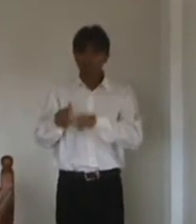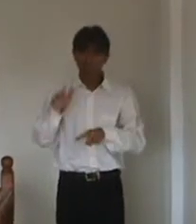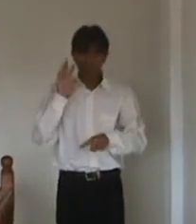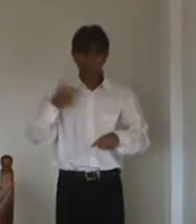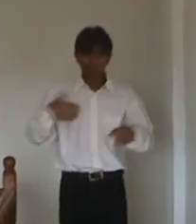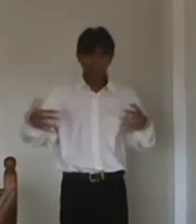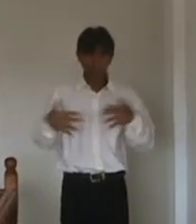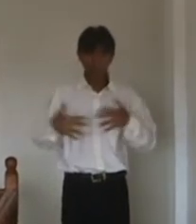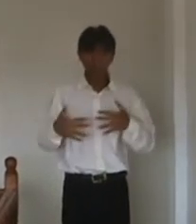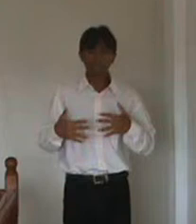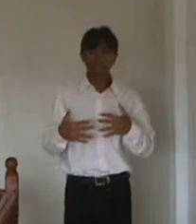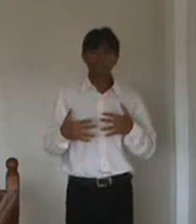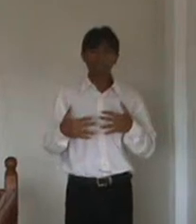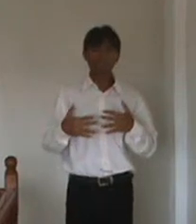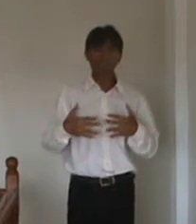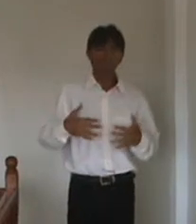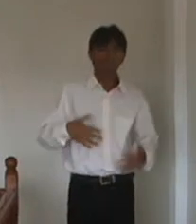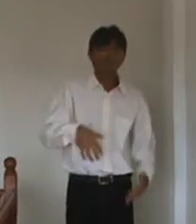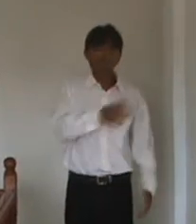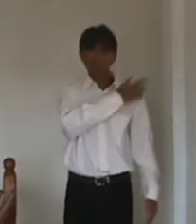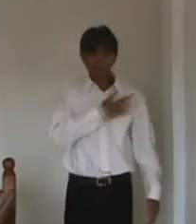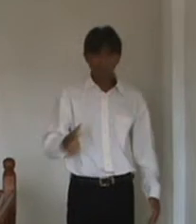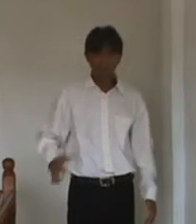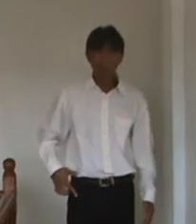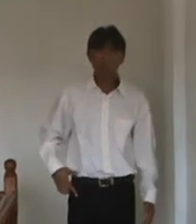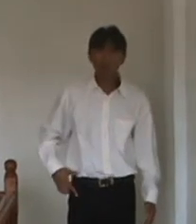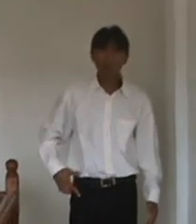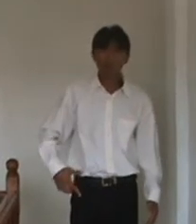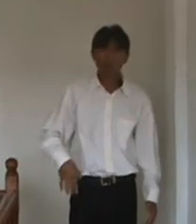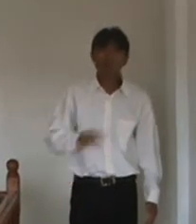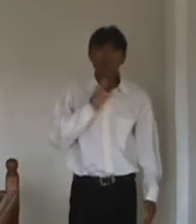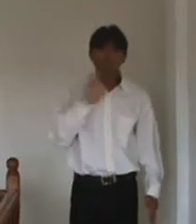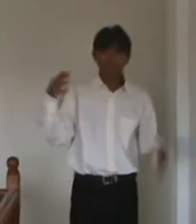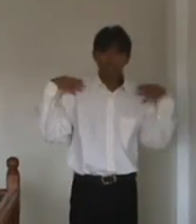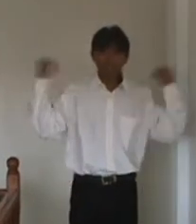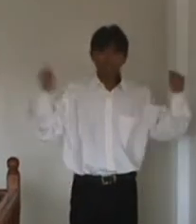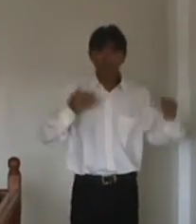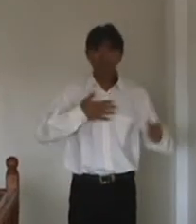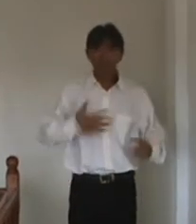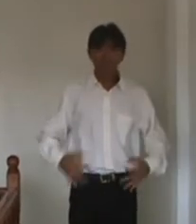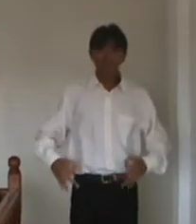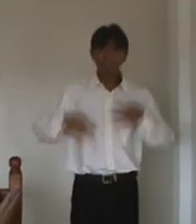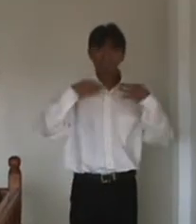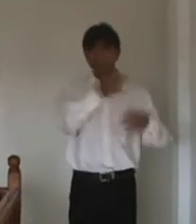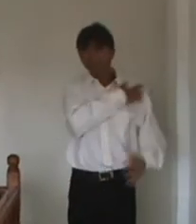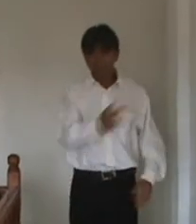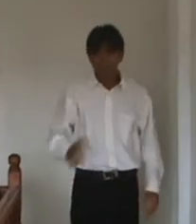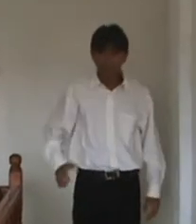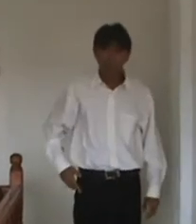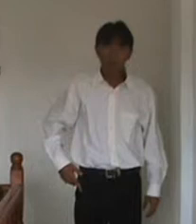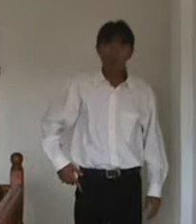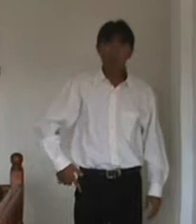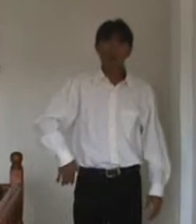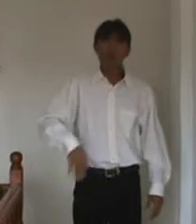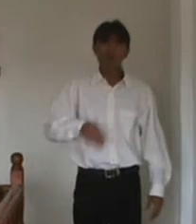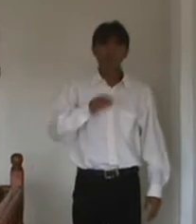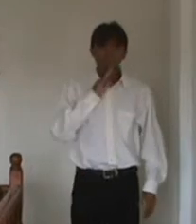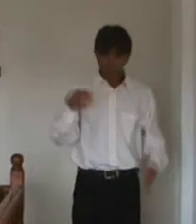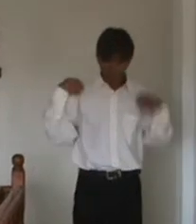then shall I fear? The Lord is the strength of my life. The Lord is